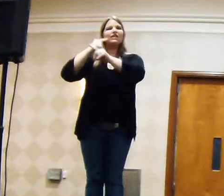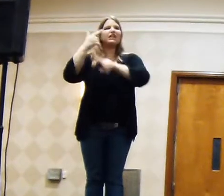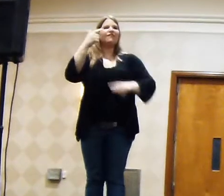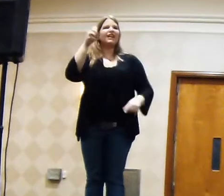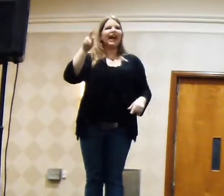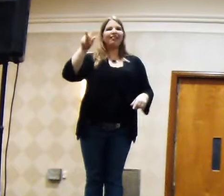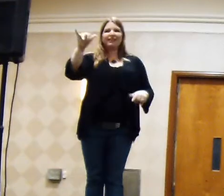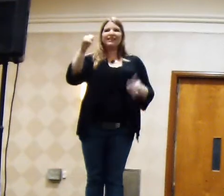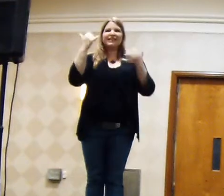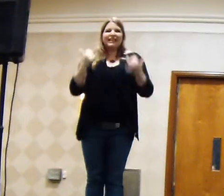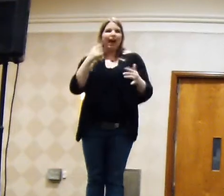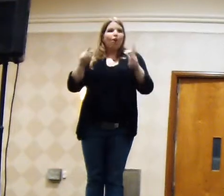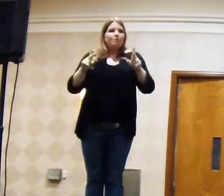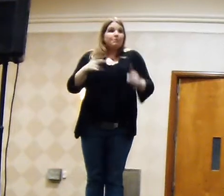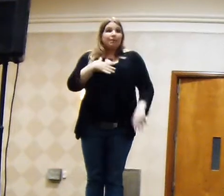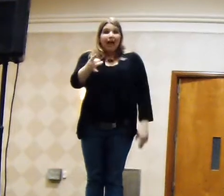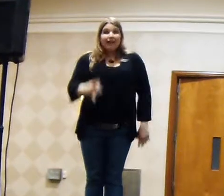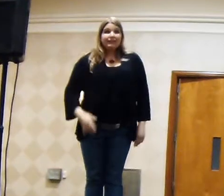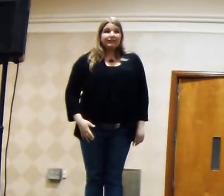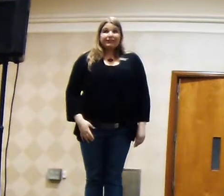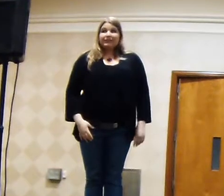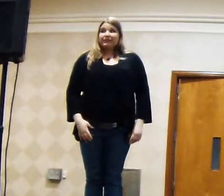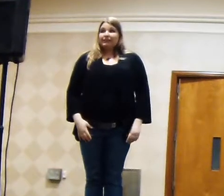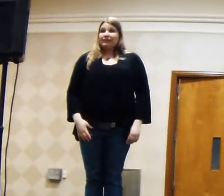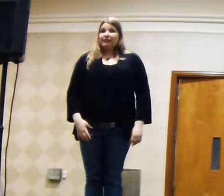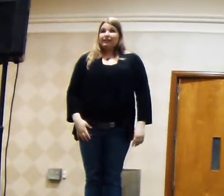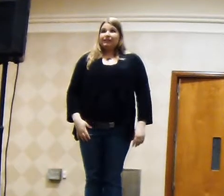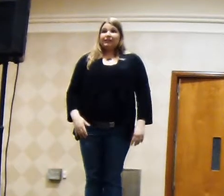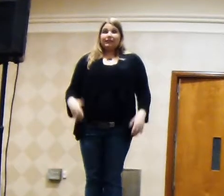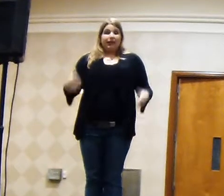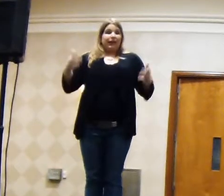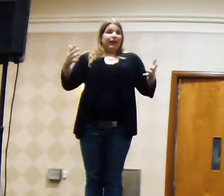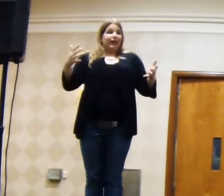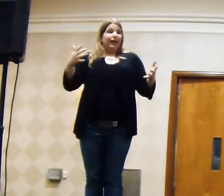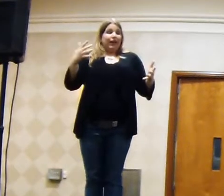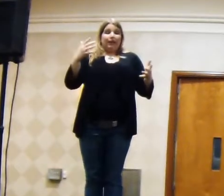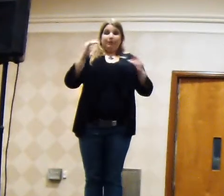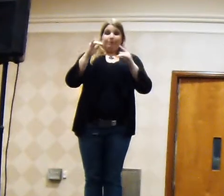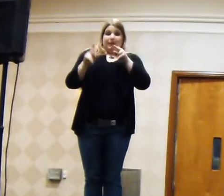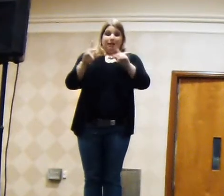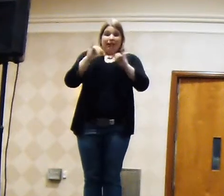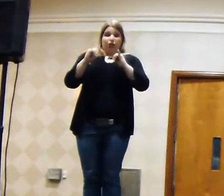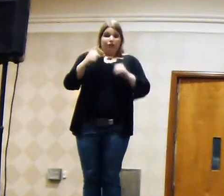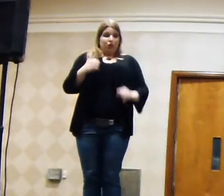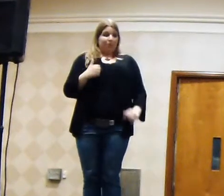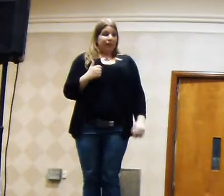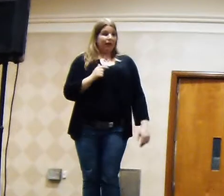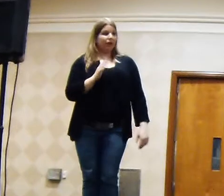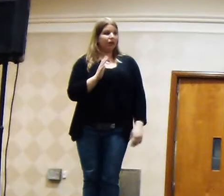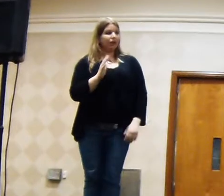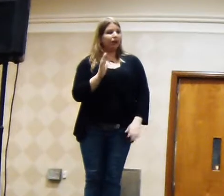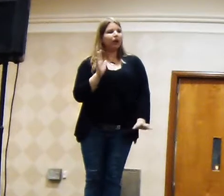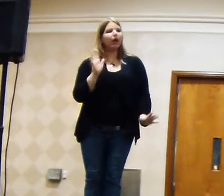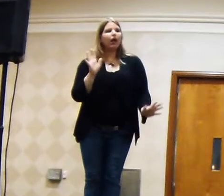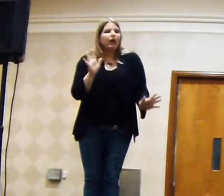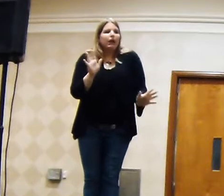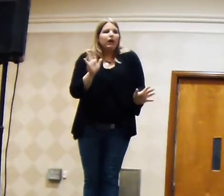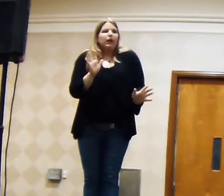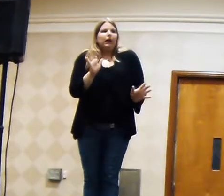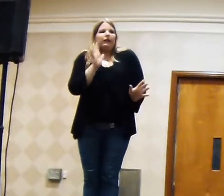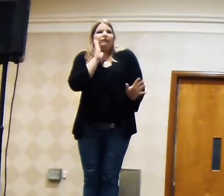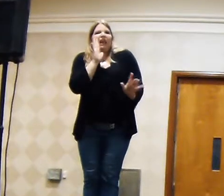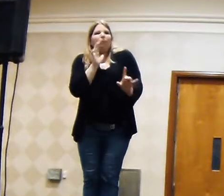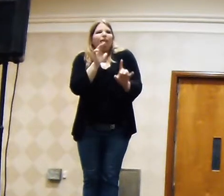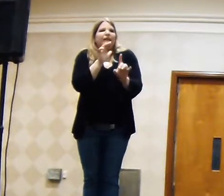to like Howard the Duck, which even me, you know, because everybody who interviews me will always be like they're going to get